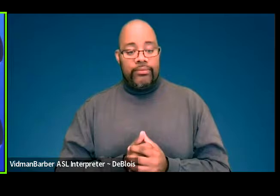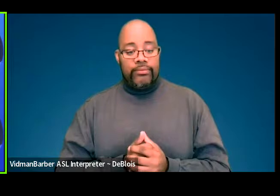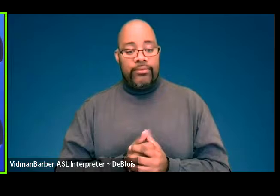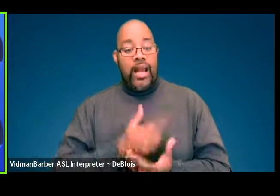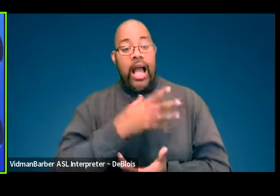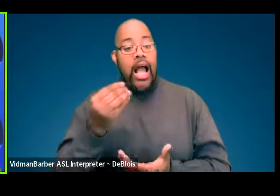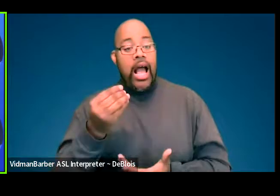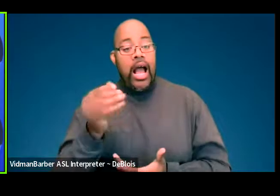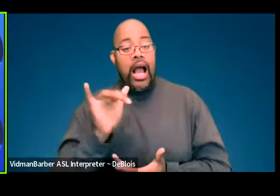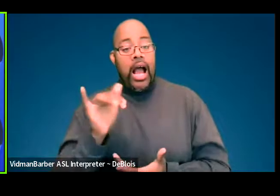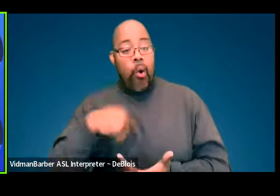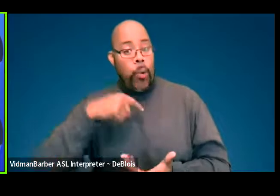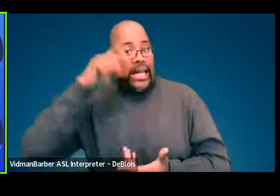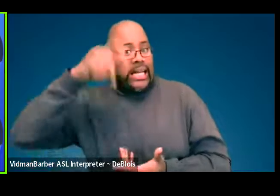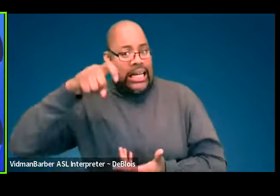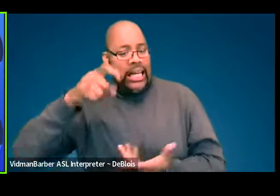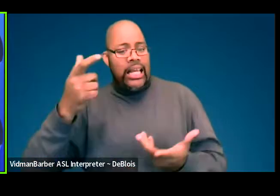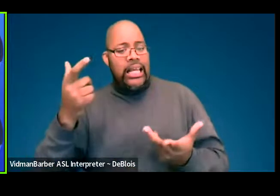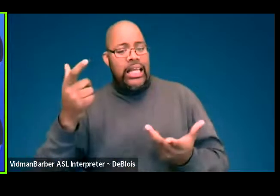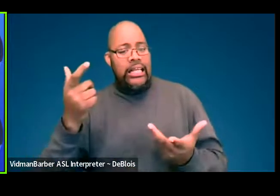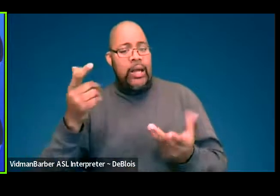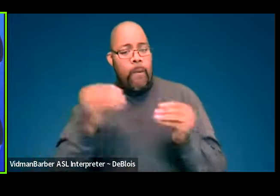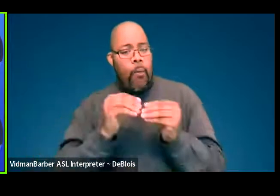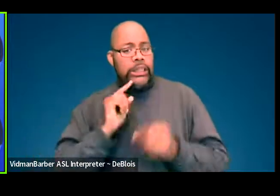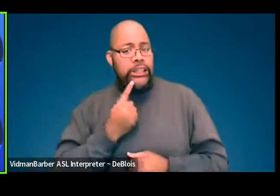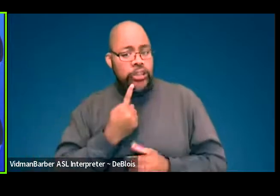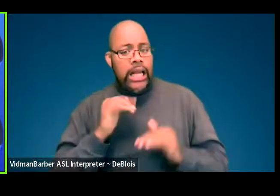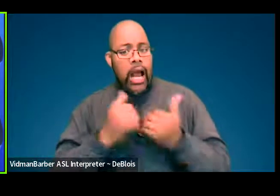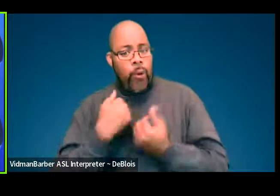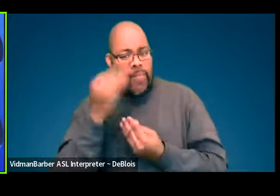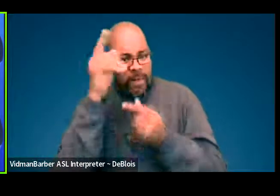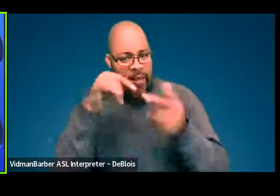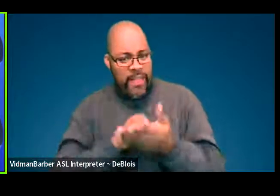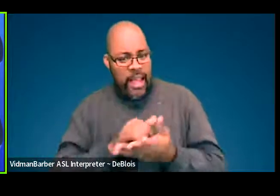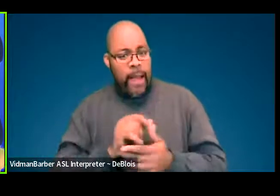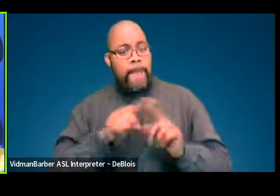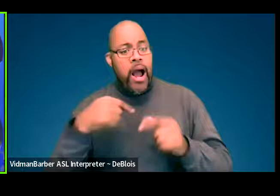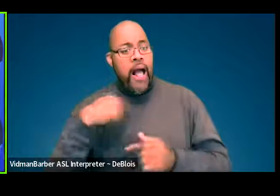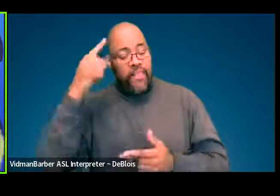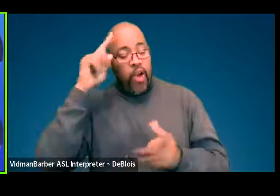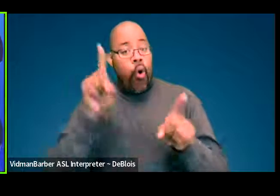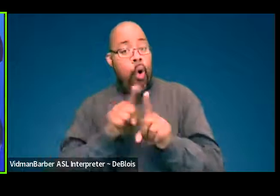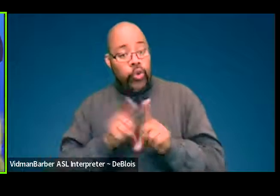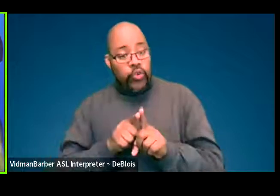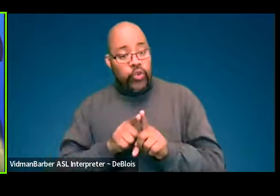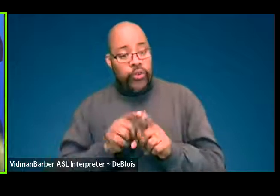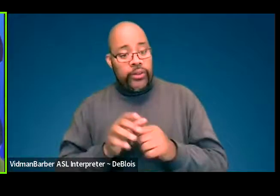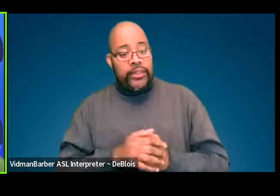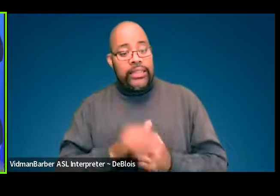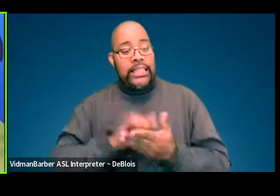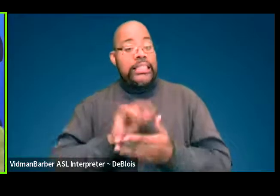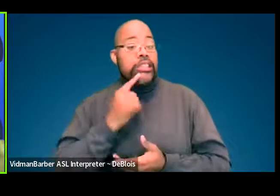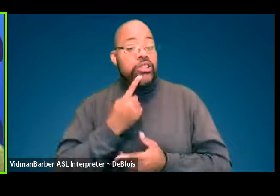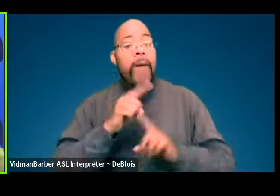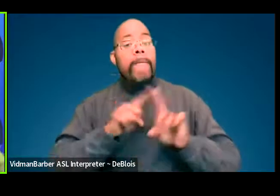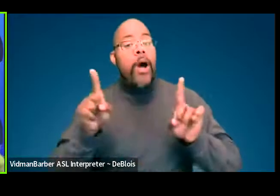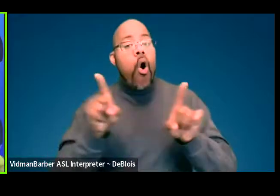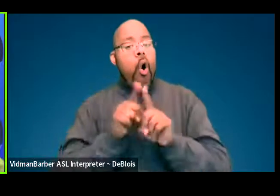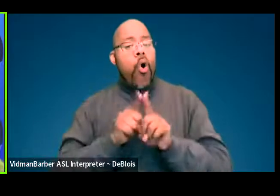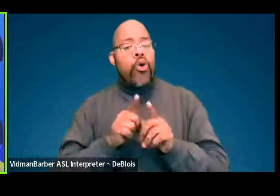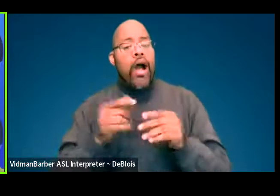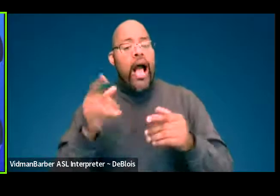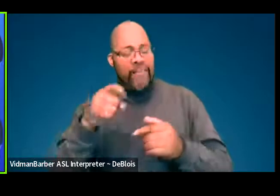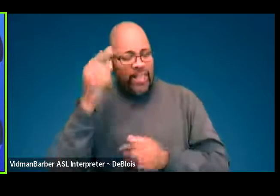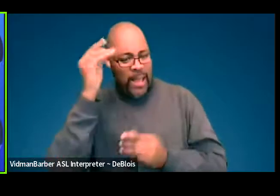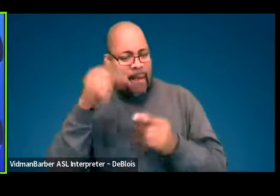And it's like, we need to be, more serious in how we're thinking about it. But I think also it's serious, but it's also, you have to